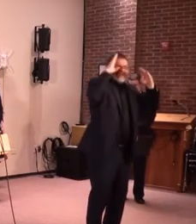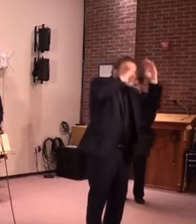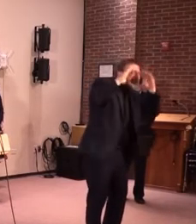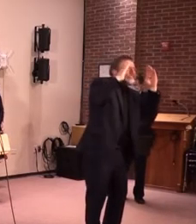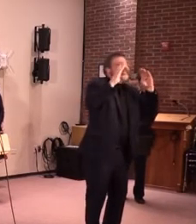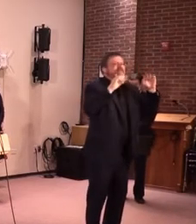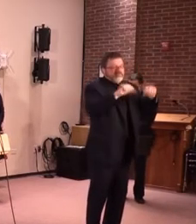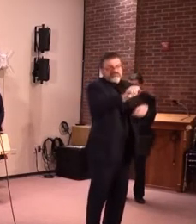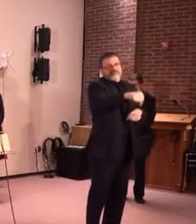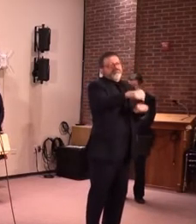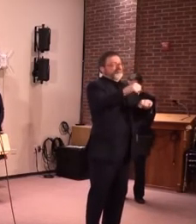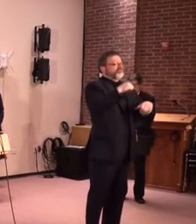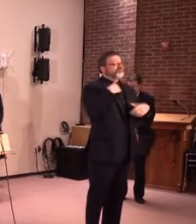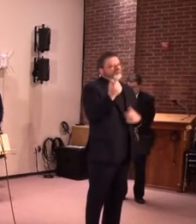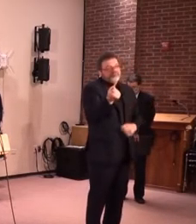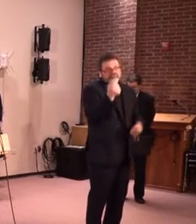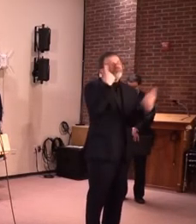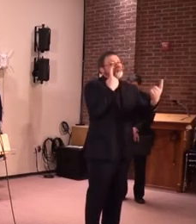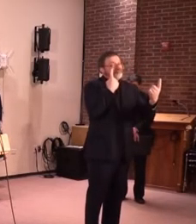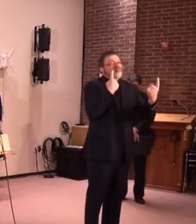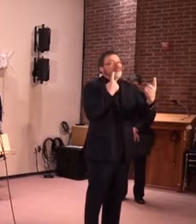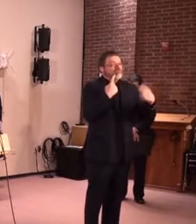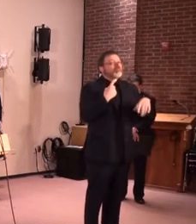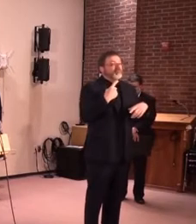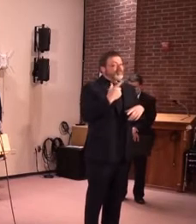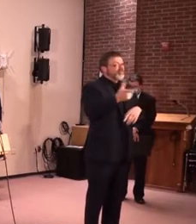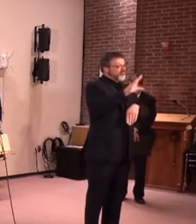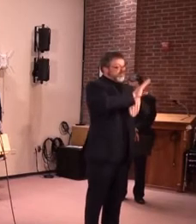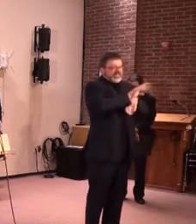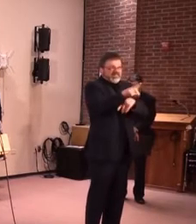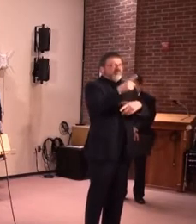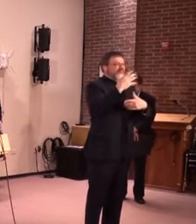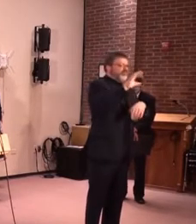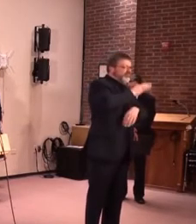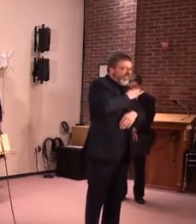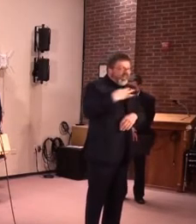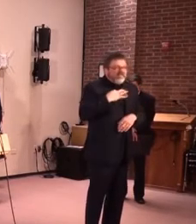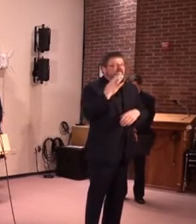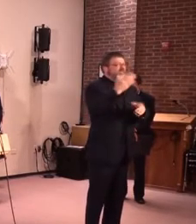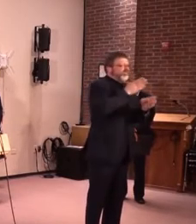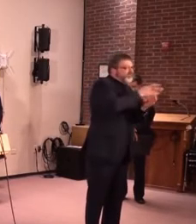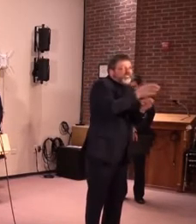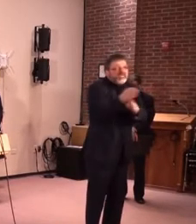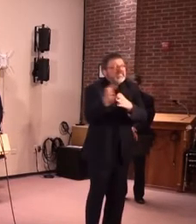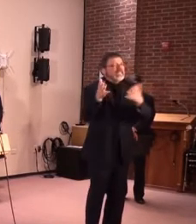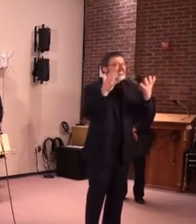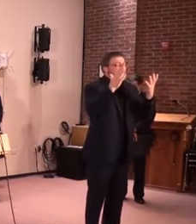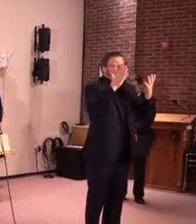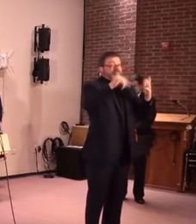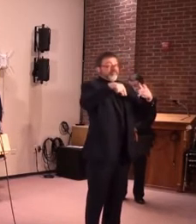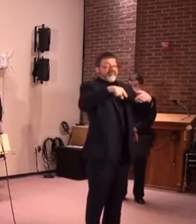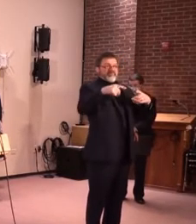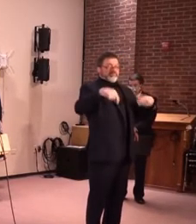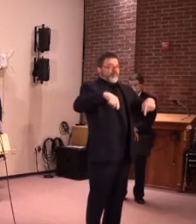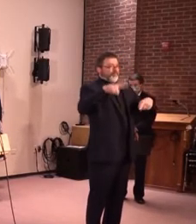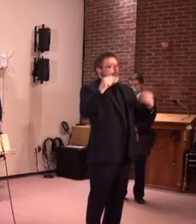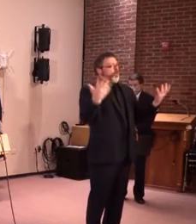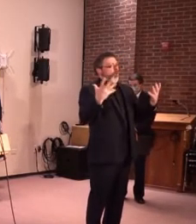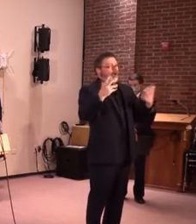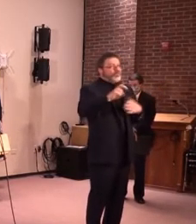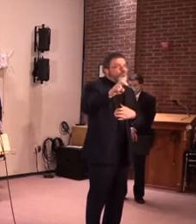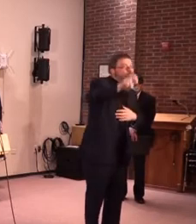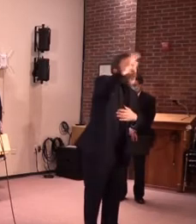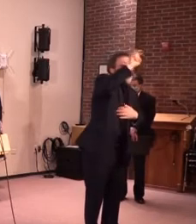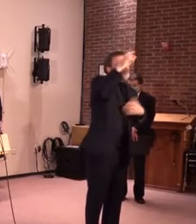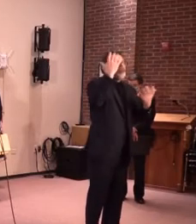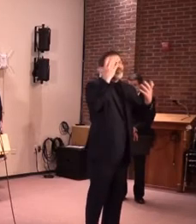and their employees from hard-hit sectors like tourism and hospitality drive our economy, put food on the tables of